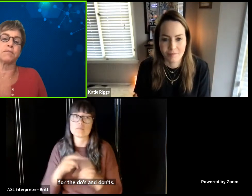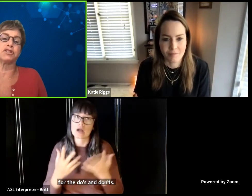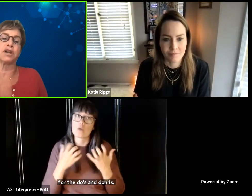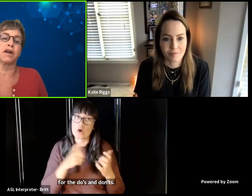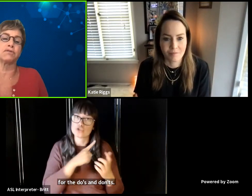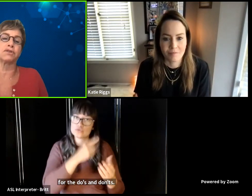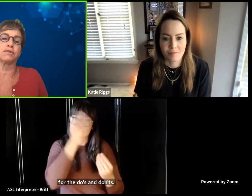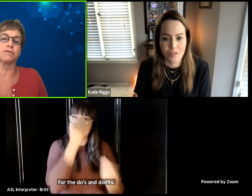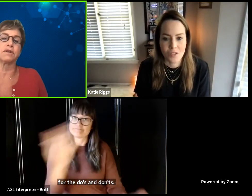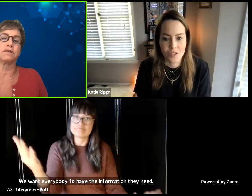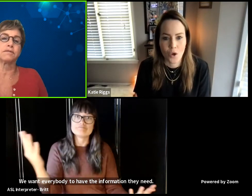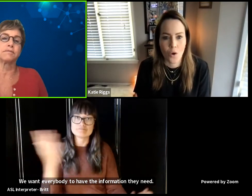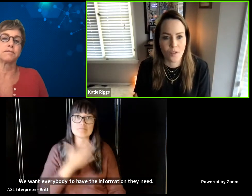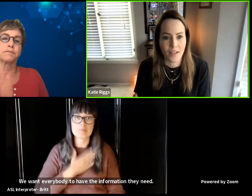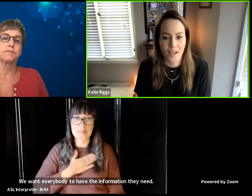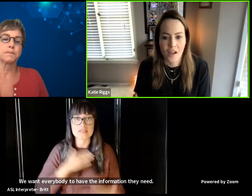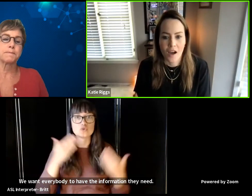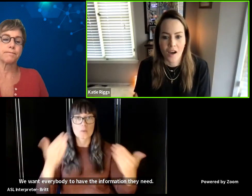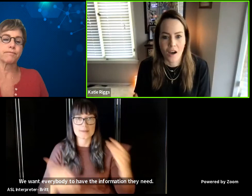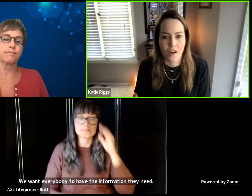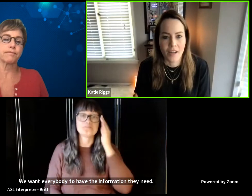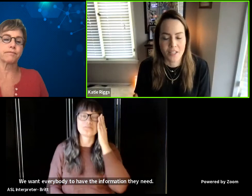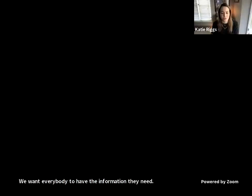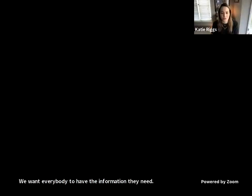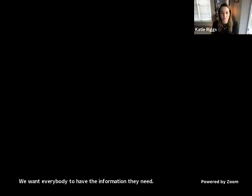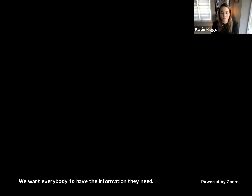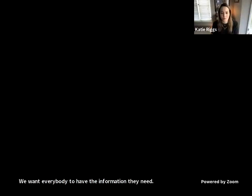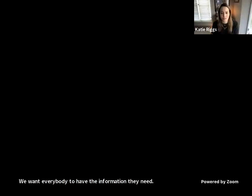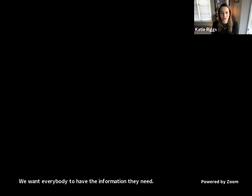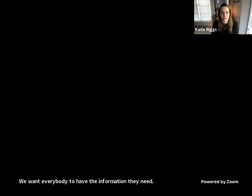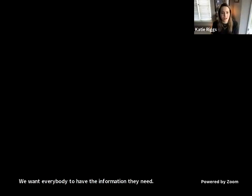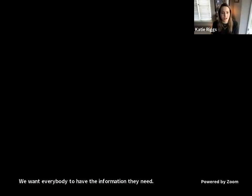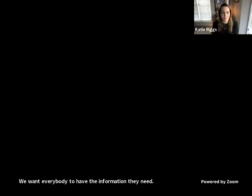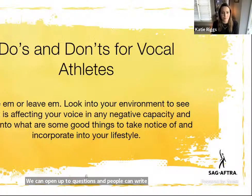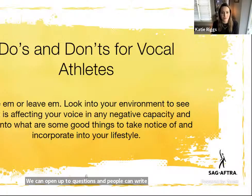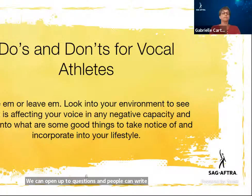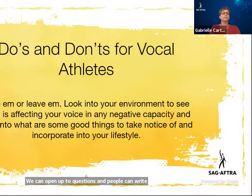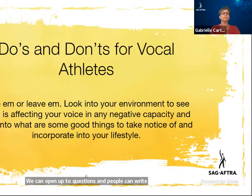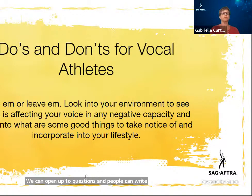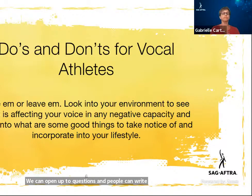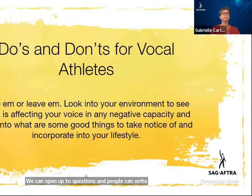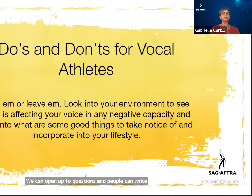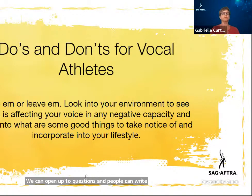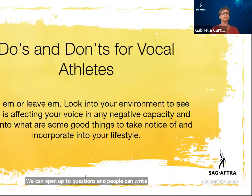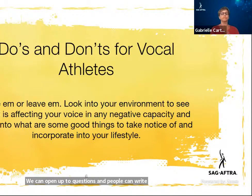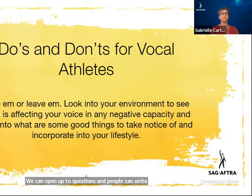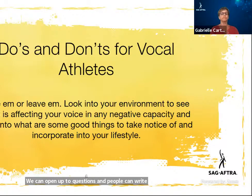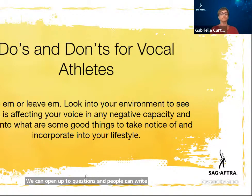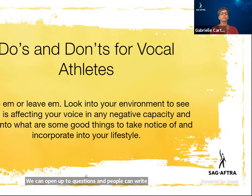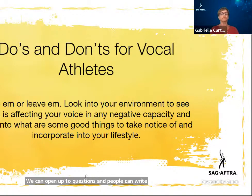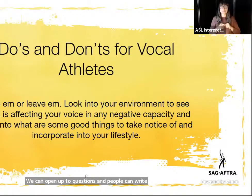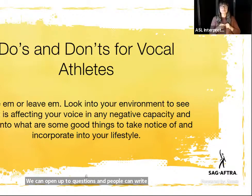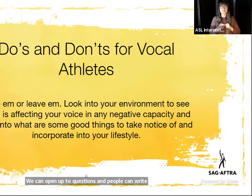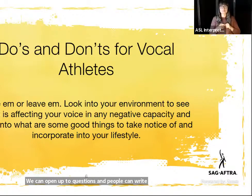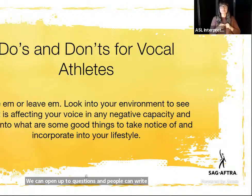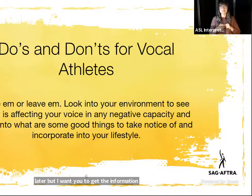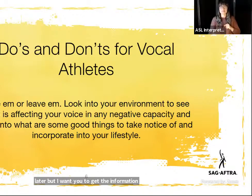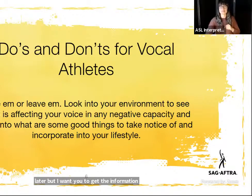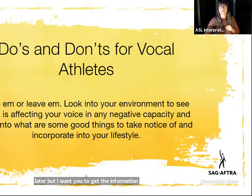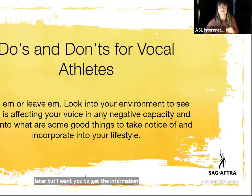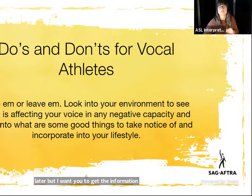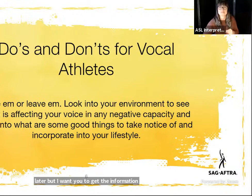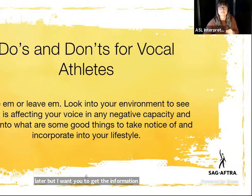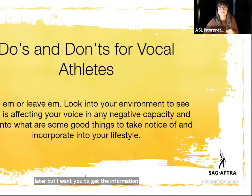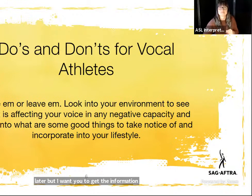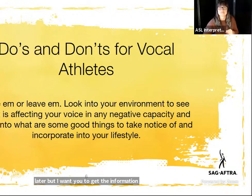the information out. So totally. Okay, so if we can bring those up. Okay, so the do's and don'ts